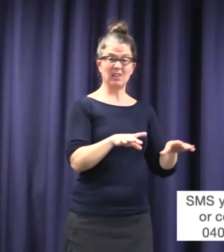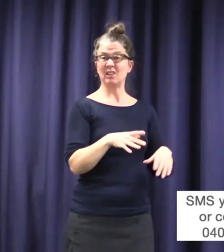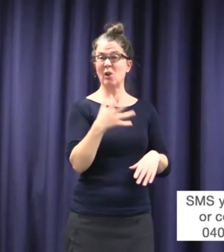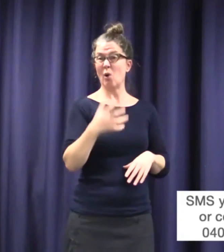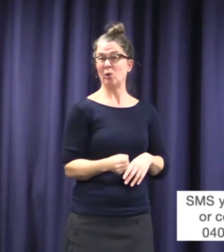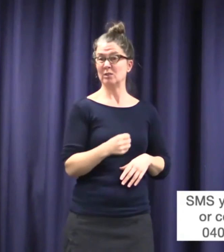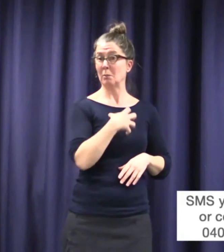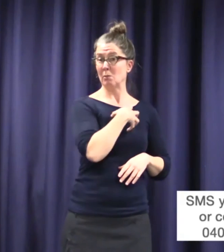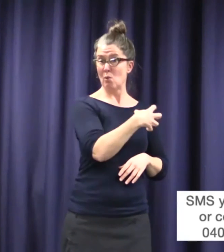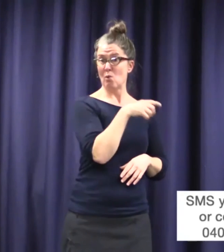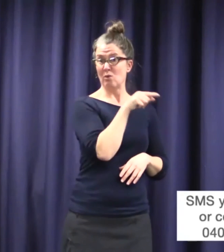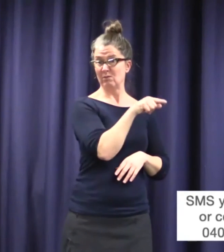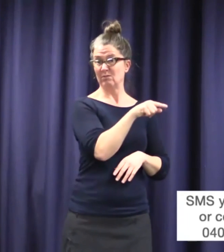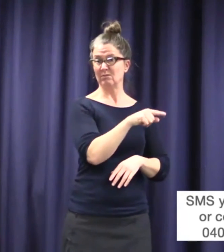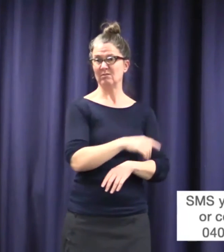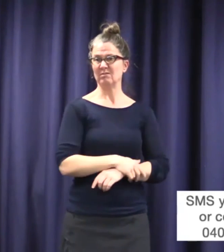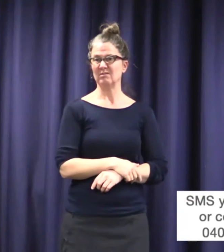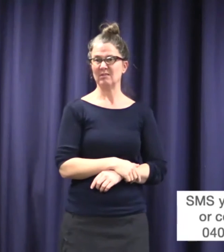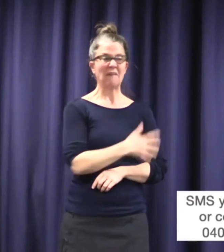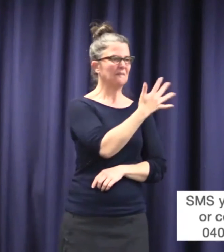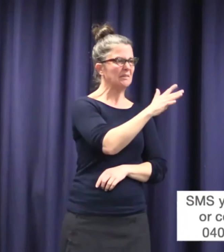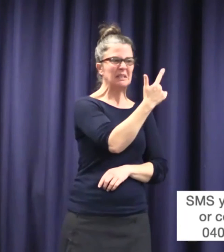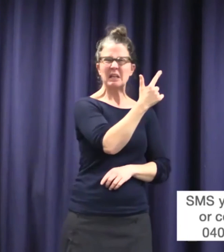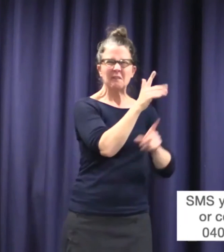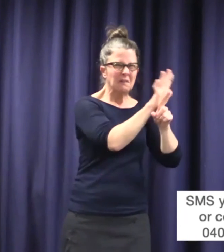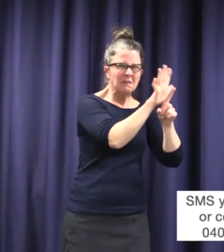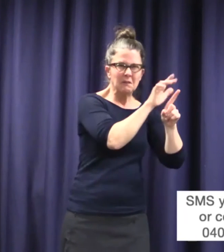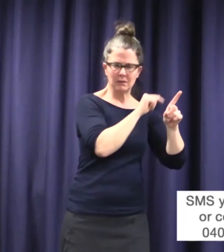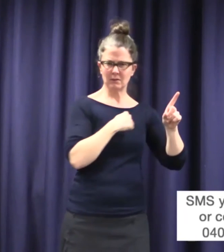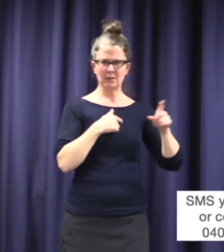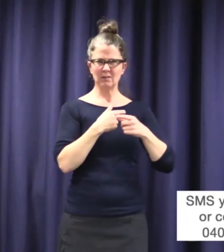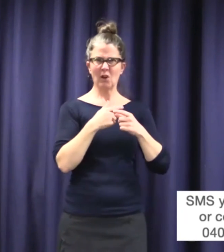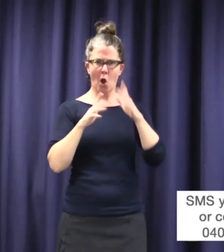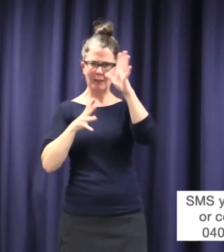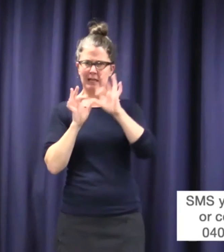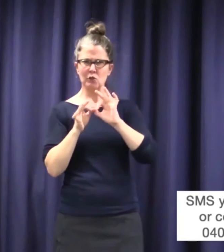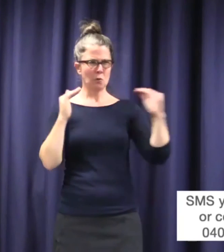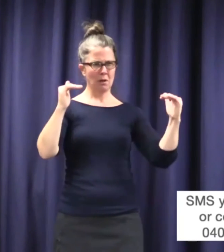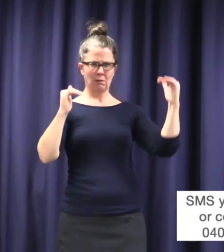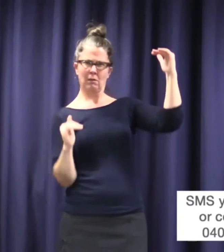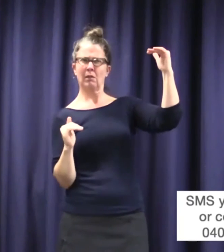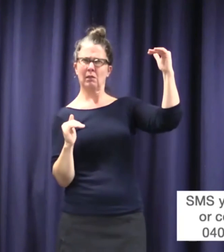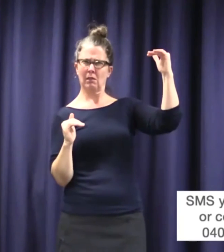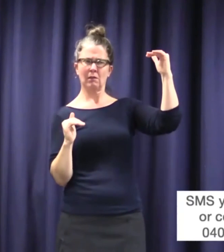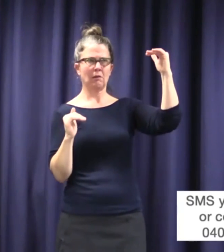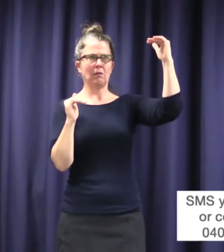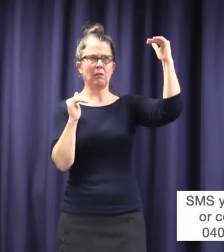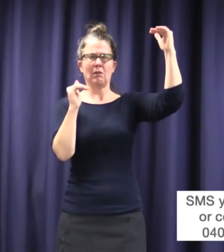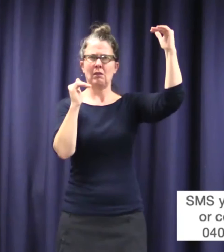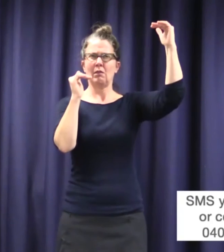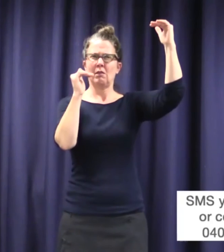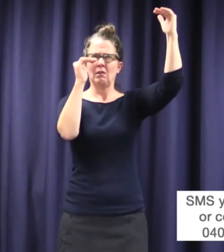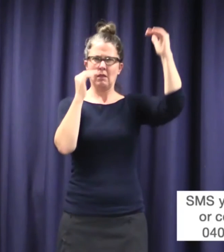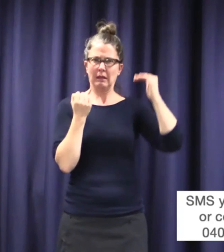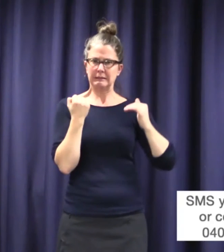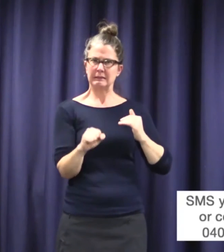$57,387 a year. The gap has not got any closer. Employers should be well aware of these things and be advocating